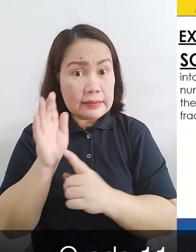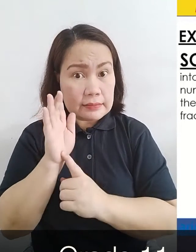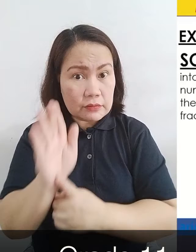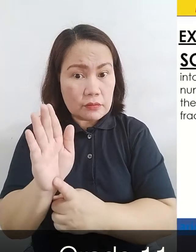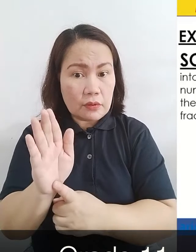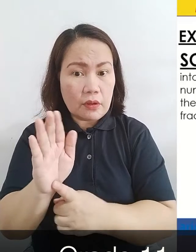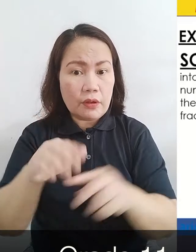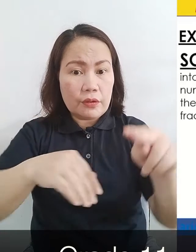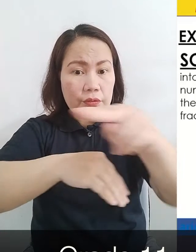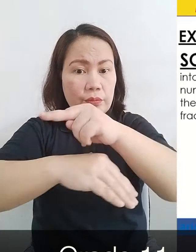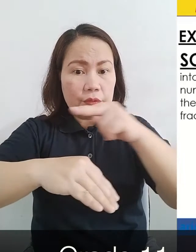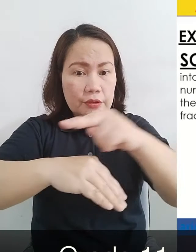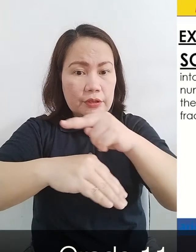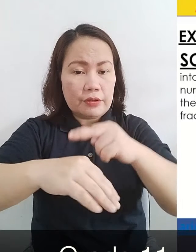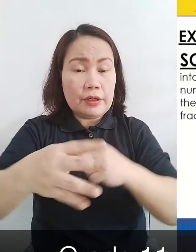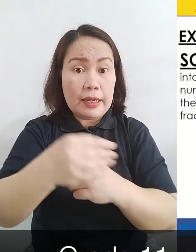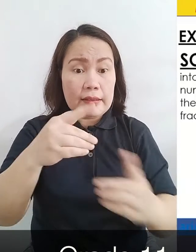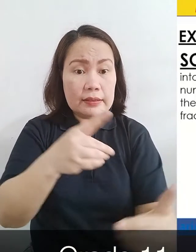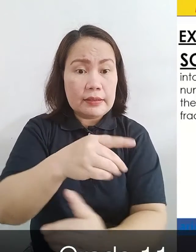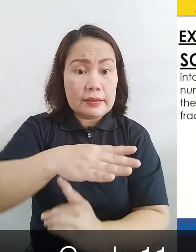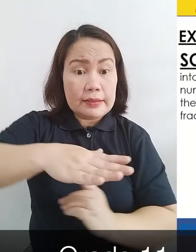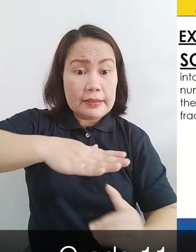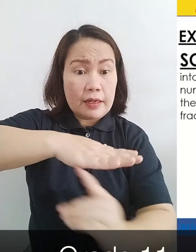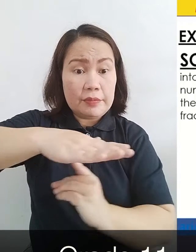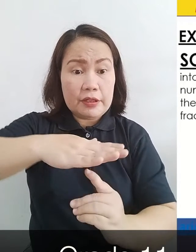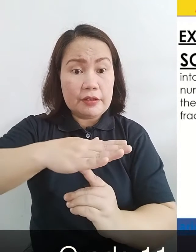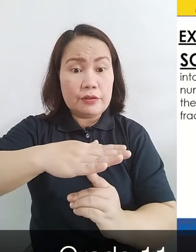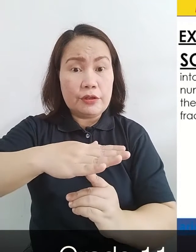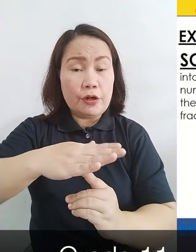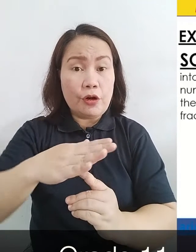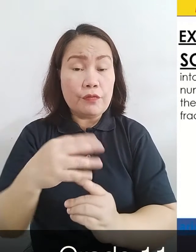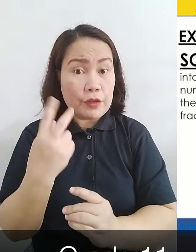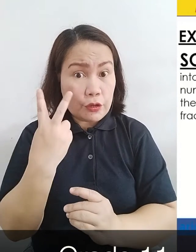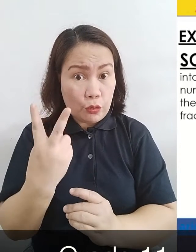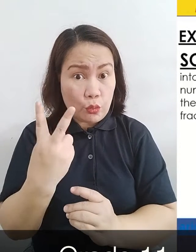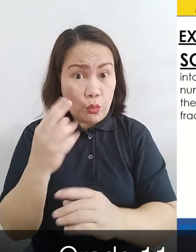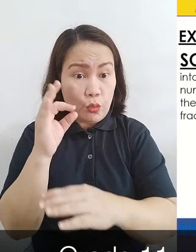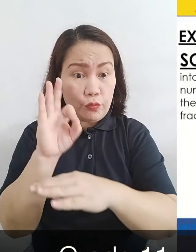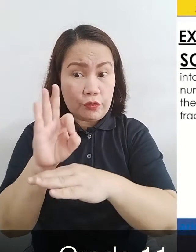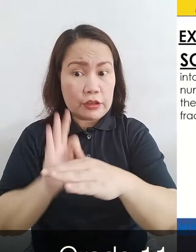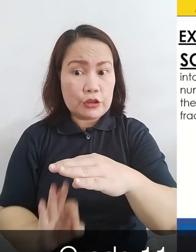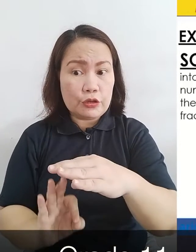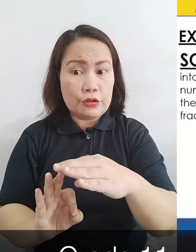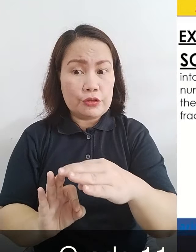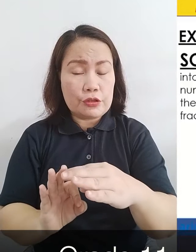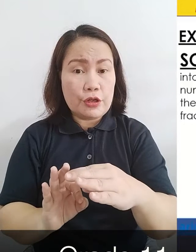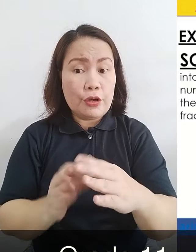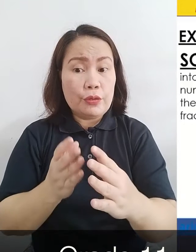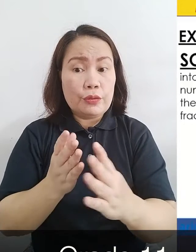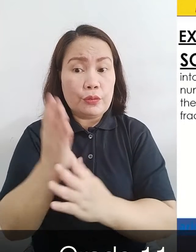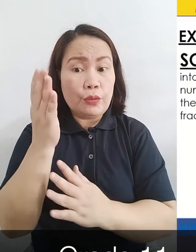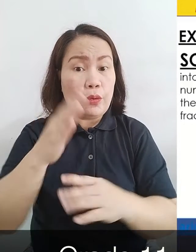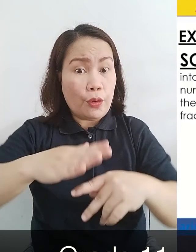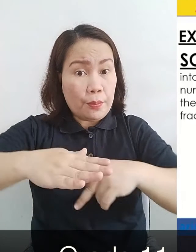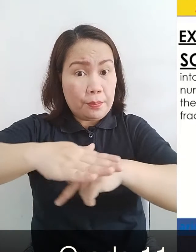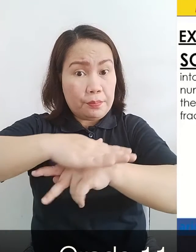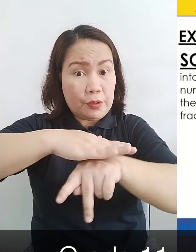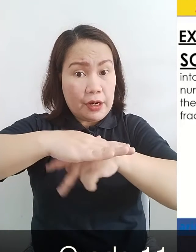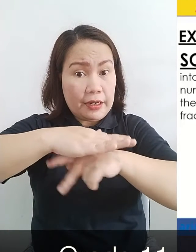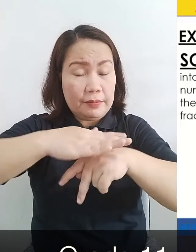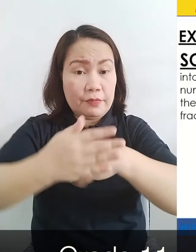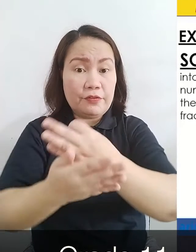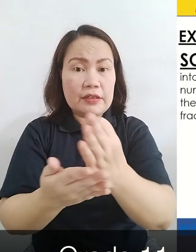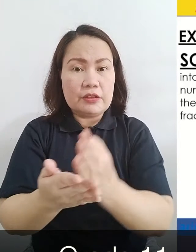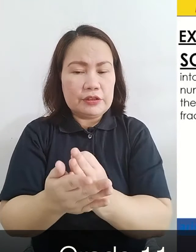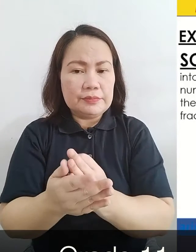numerators and denominators of the two fraction into their prime factors. Okay, pwede ito by factoring, no? Ipa-factor